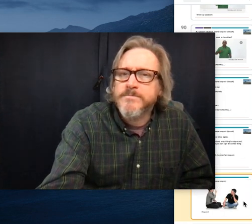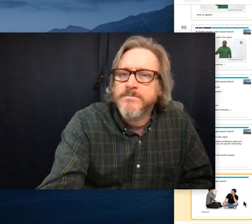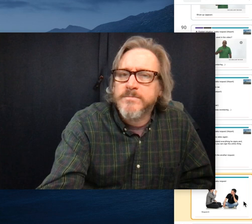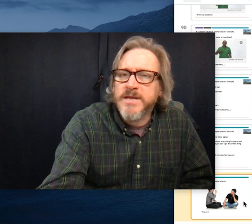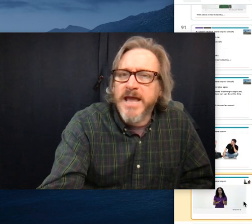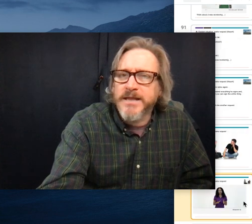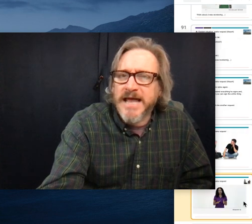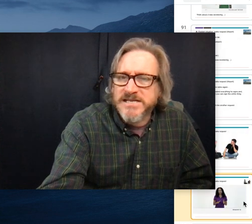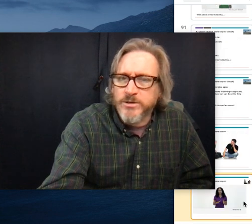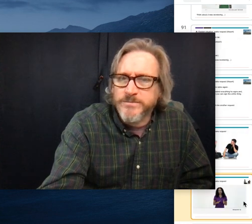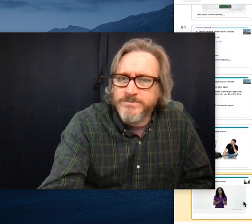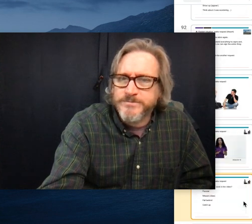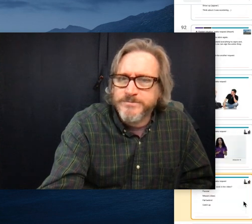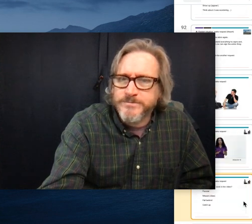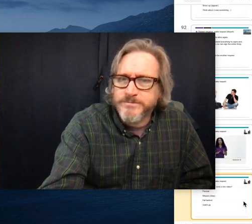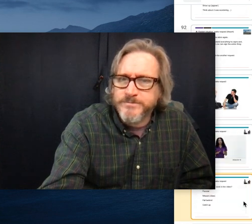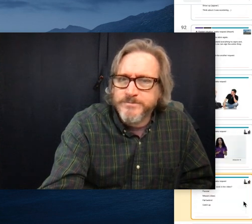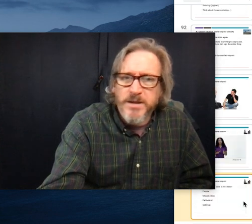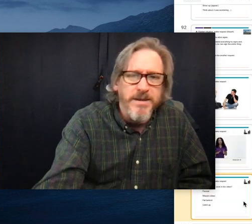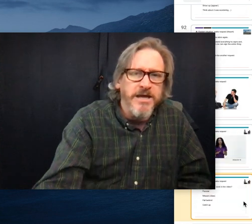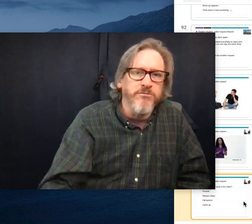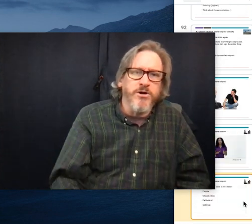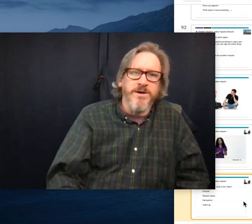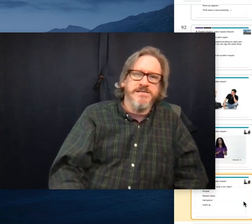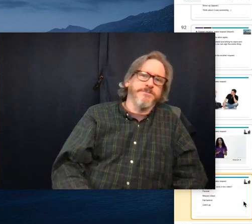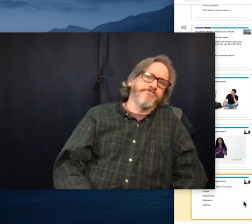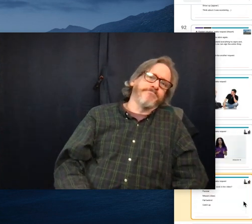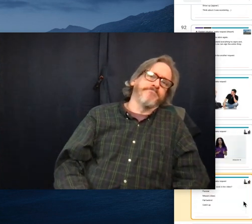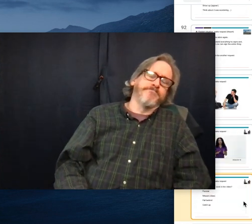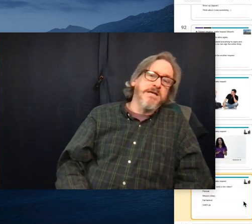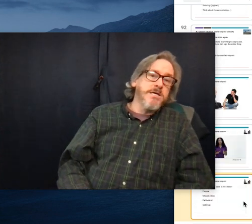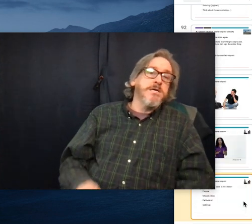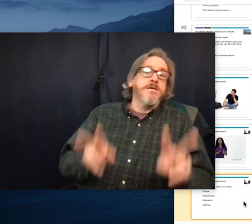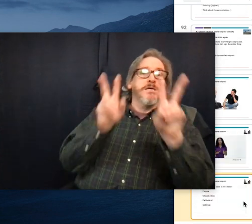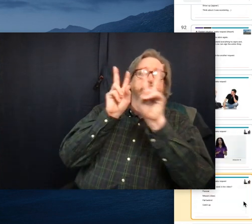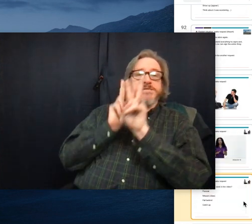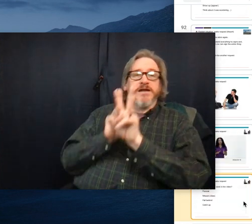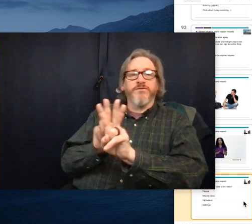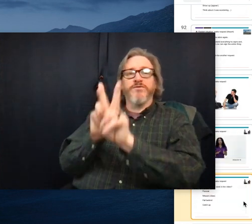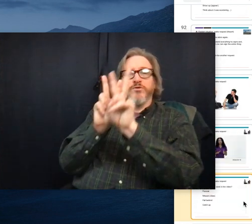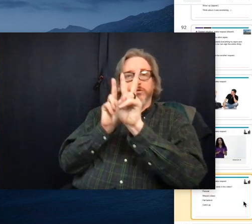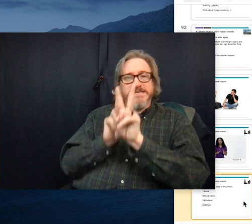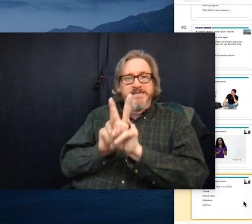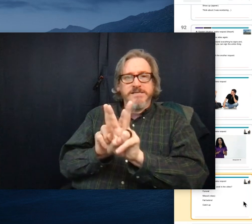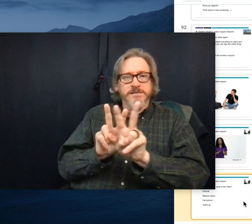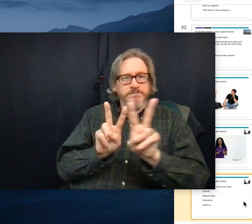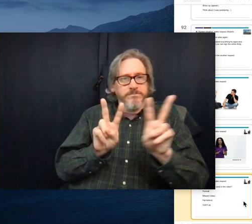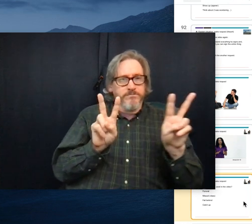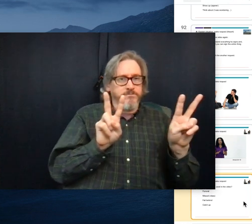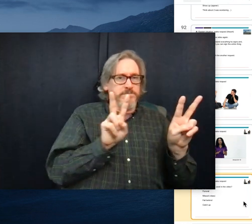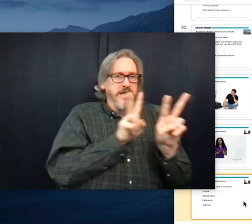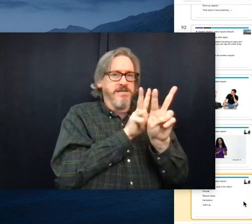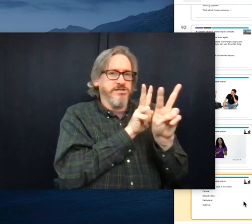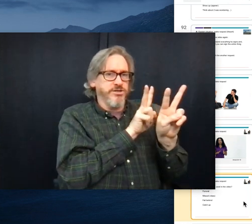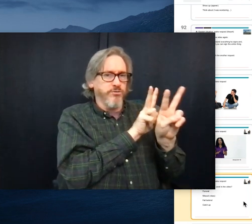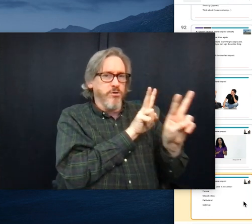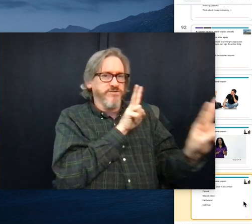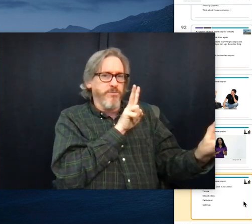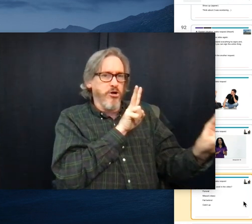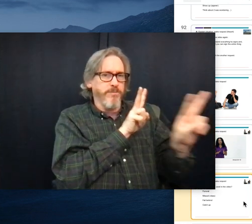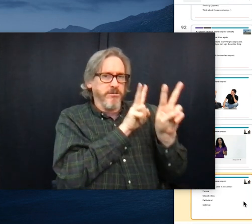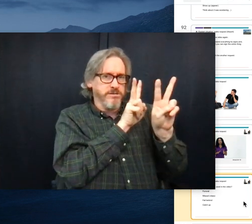So sign for with the chair. Anyway, I'm not Rudy Giuliani. So airport